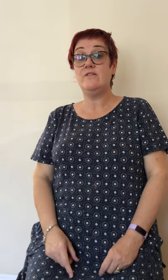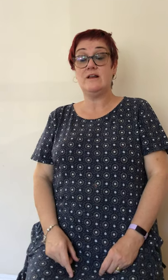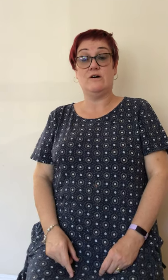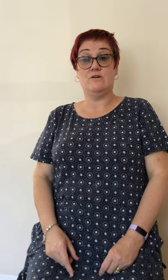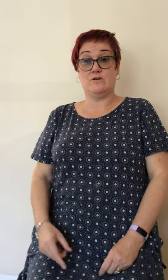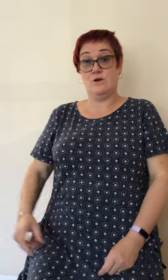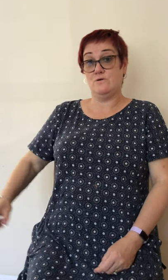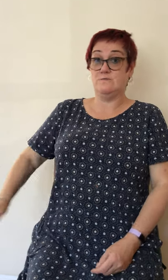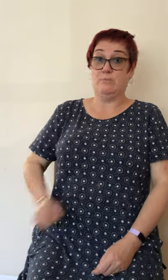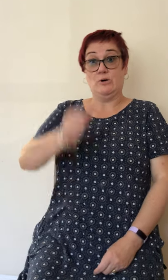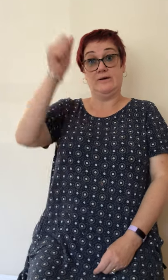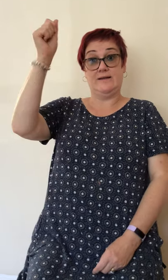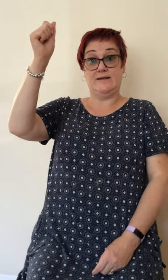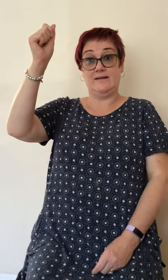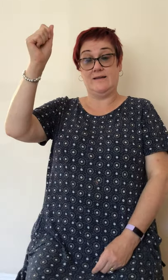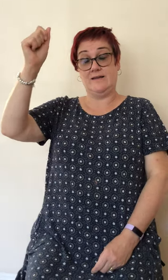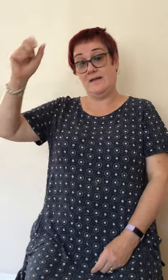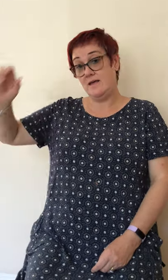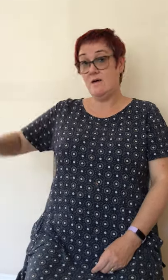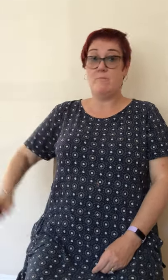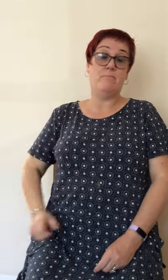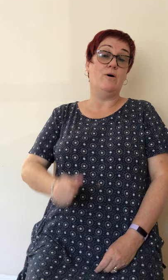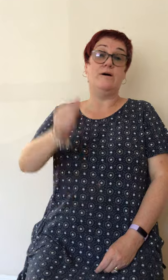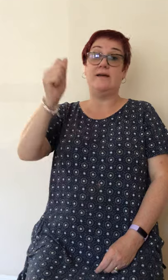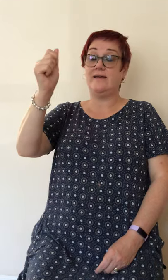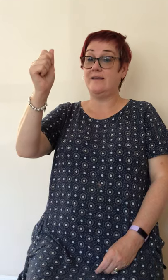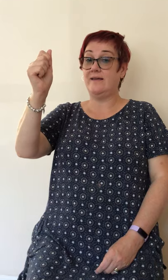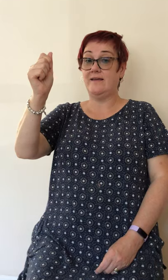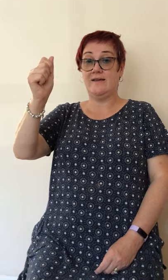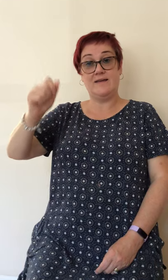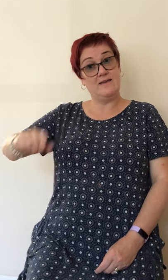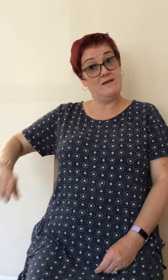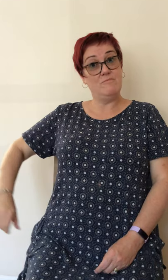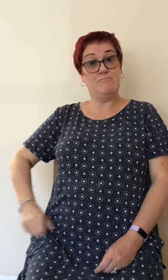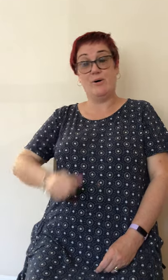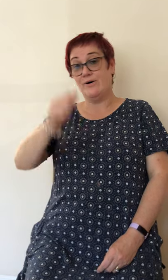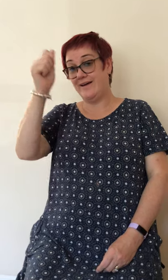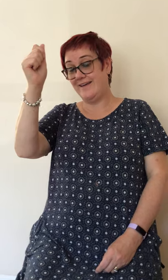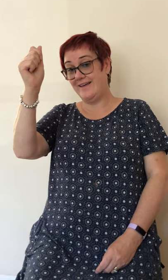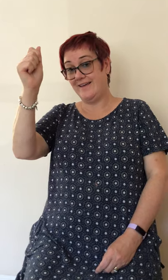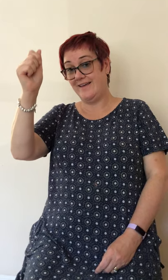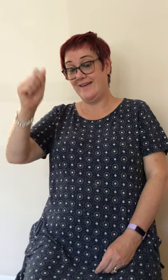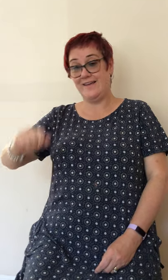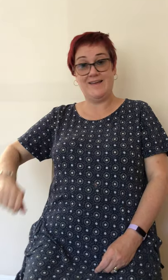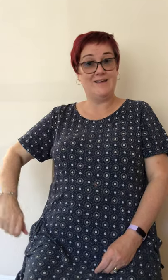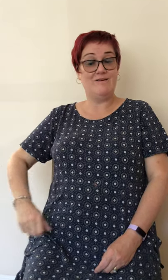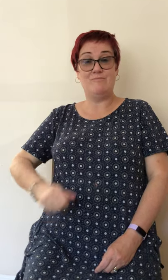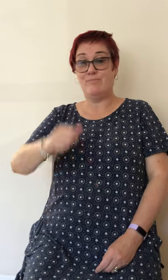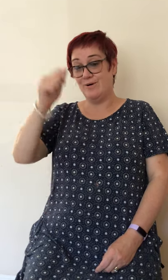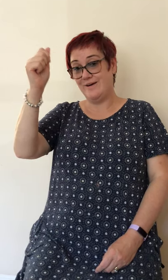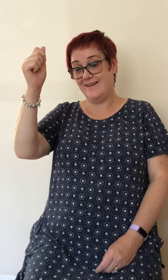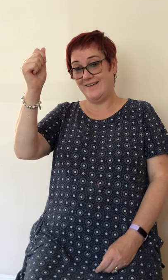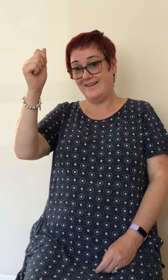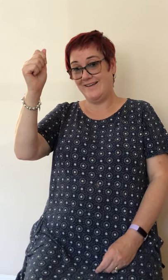clock goes boing, boing, boing, boing,